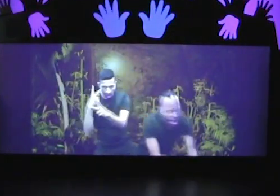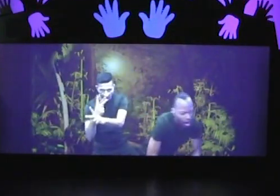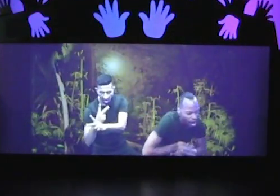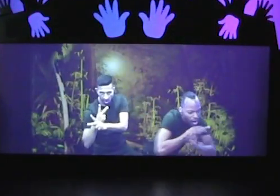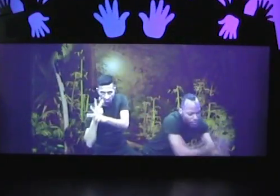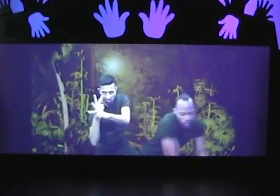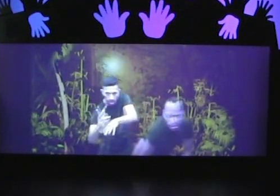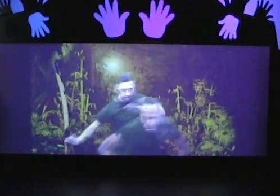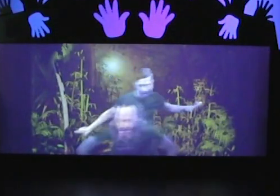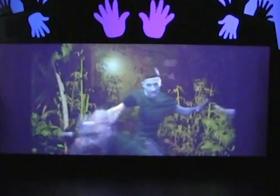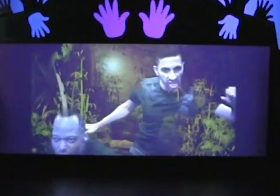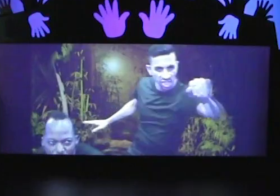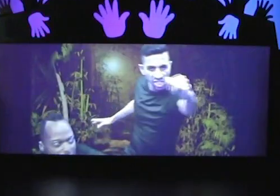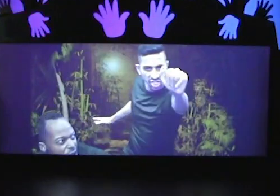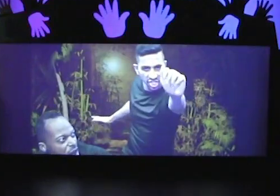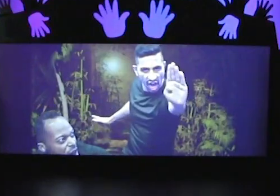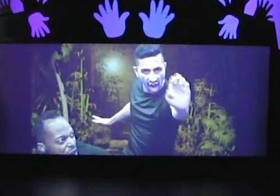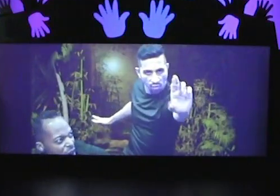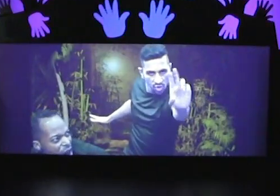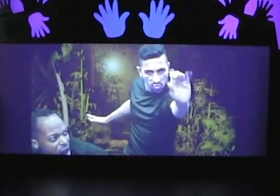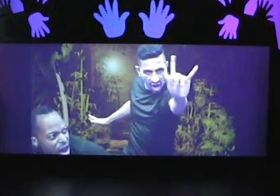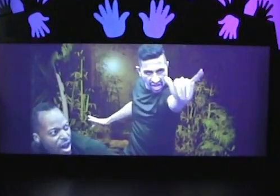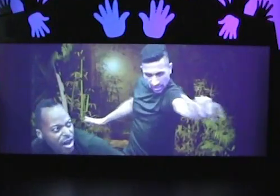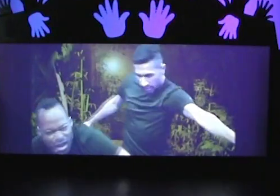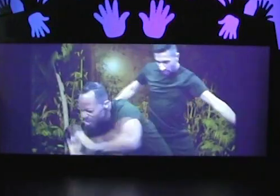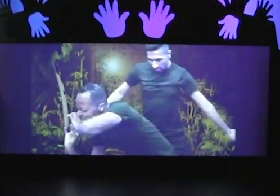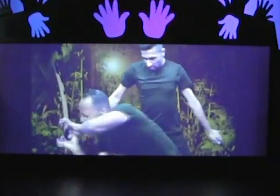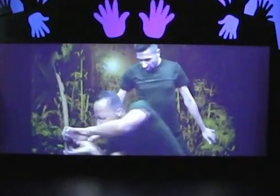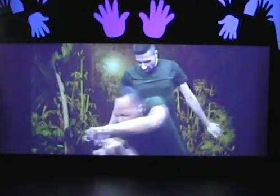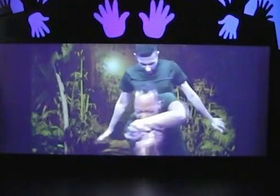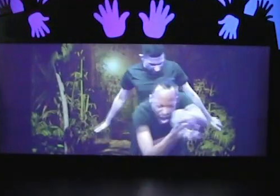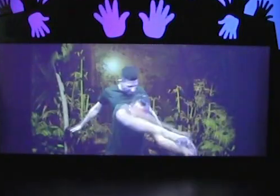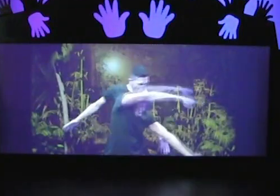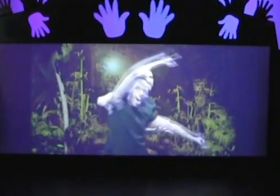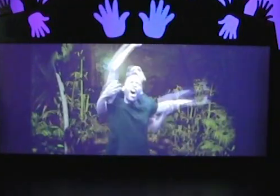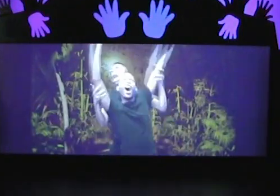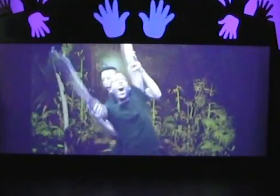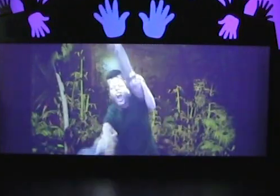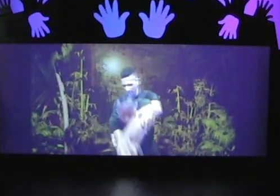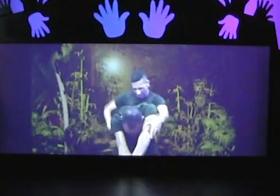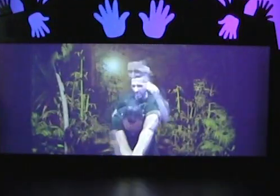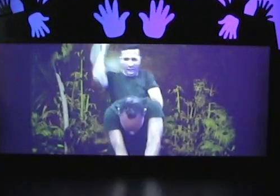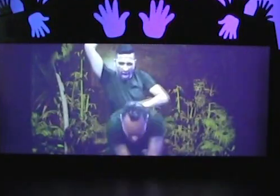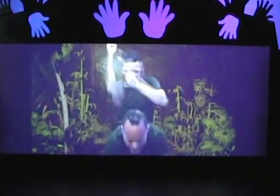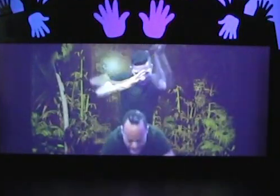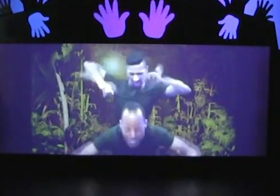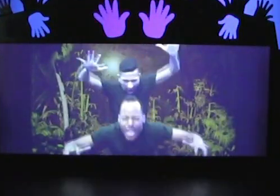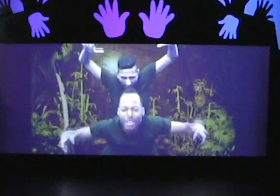Beware of the Jabberwock, my son, the jaws that bite,